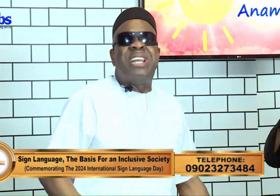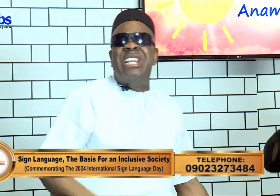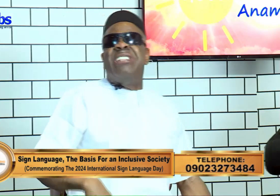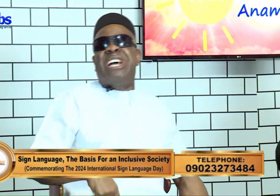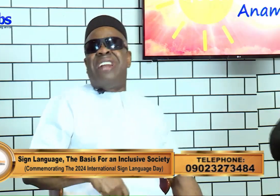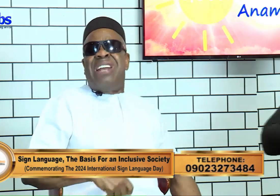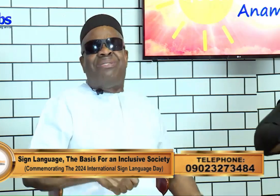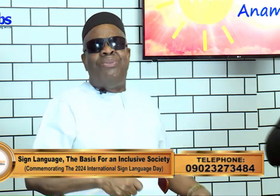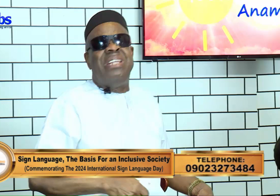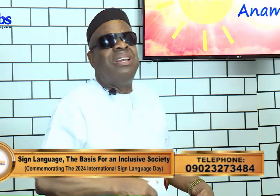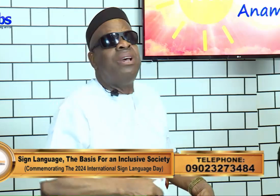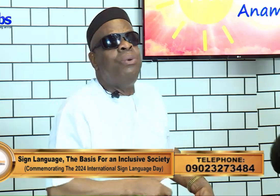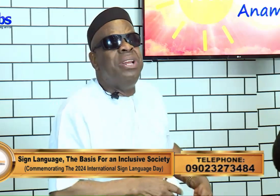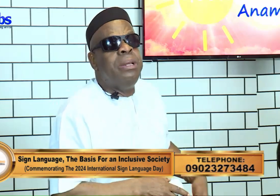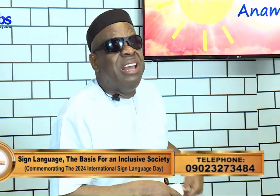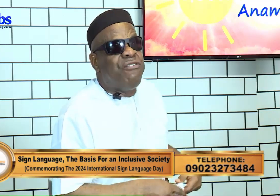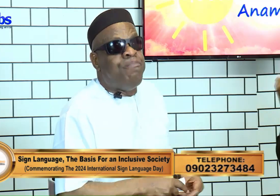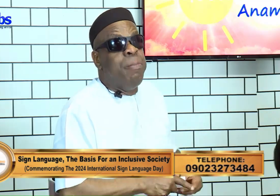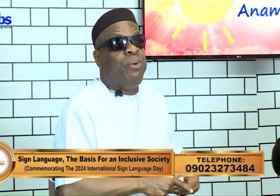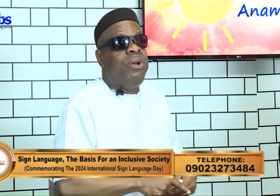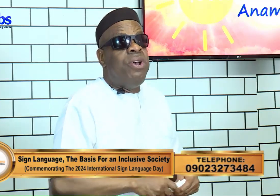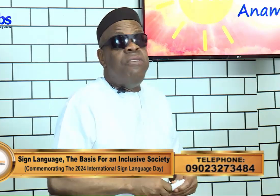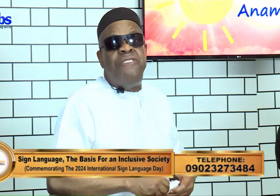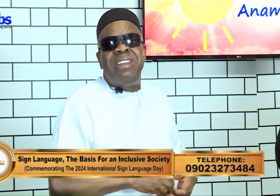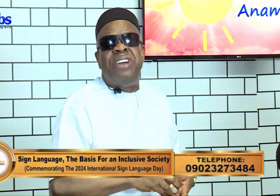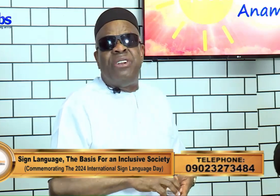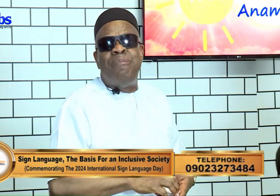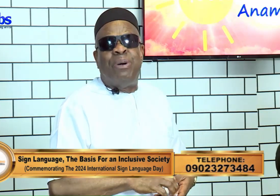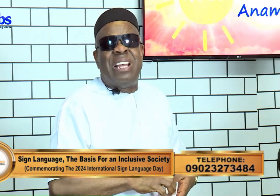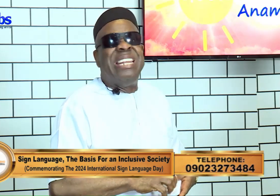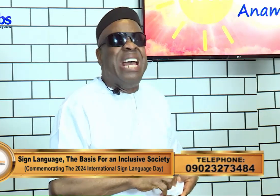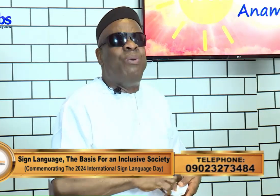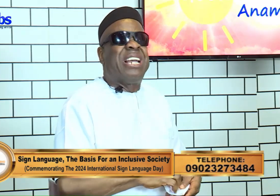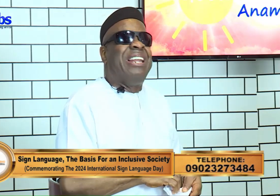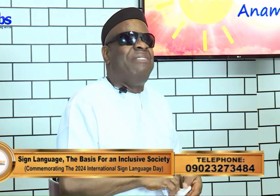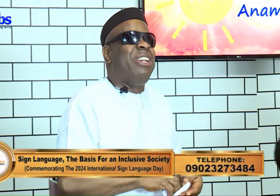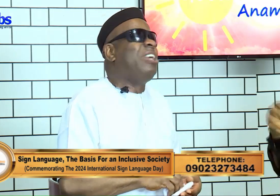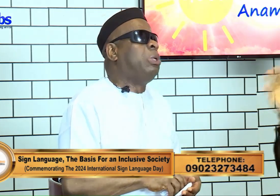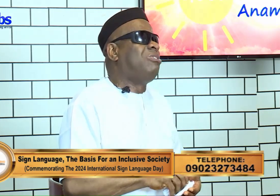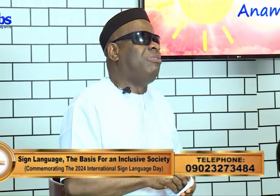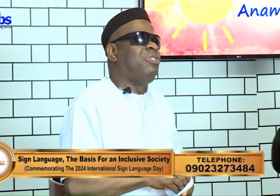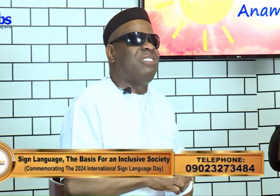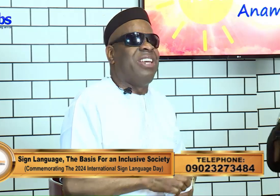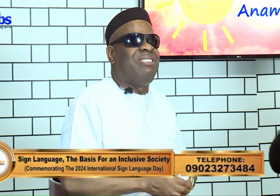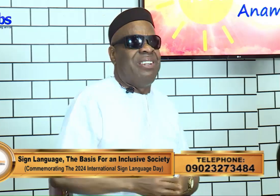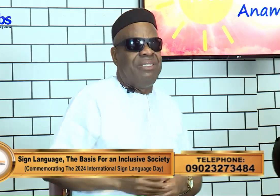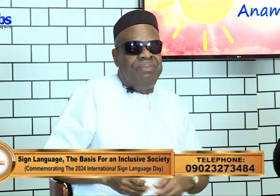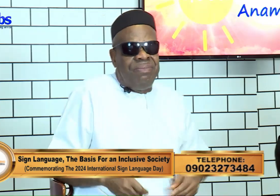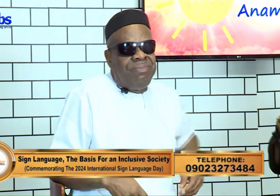We can interact with the deaf people. Very, very important. Then we can have an inclusive